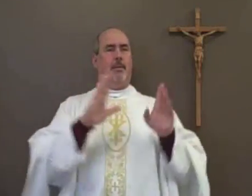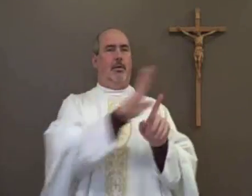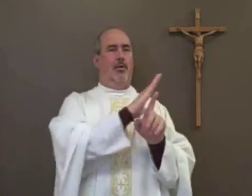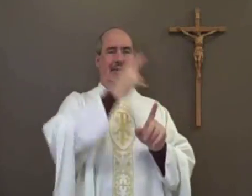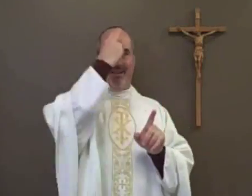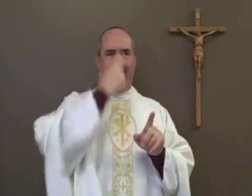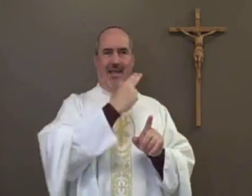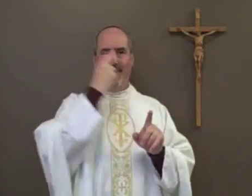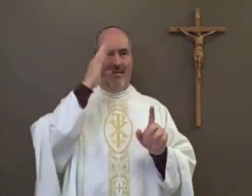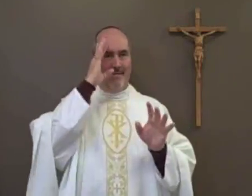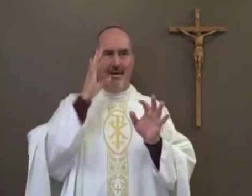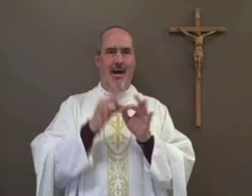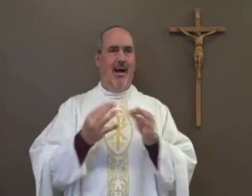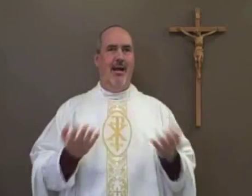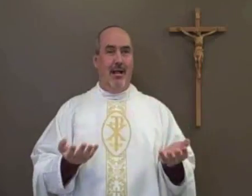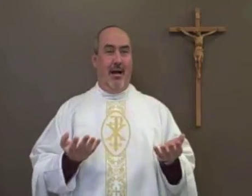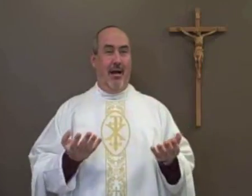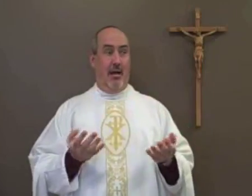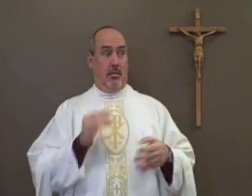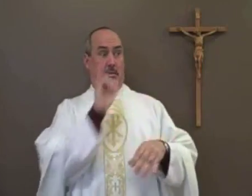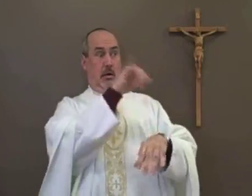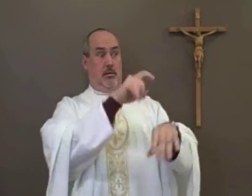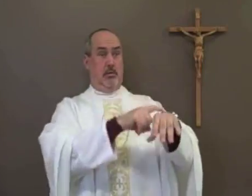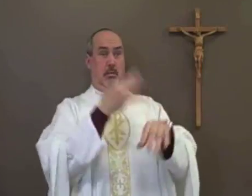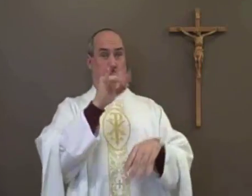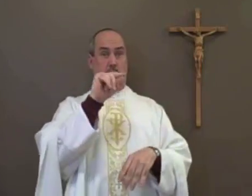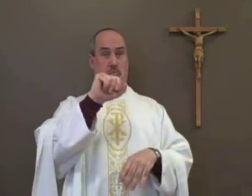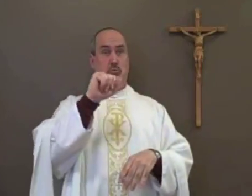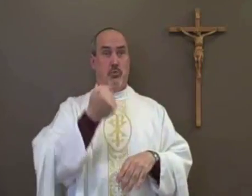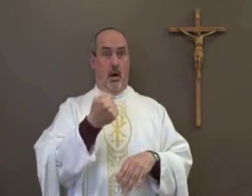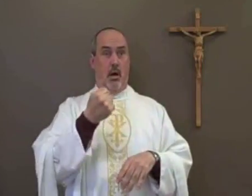They did this because they refused to give up their Catholic faith.